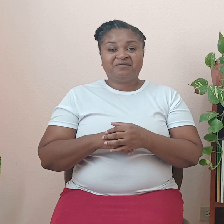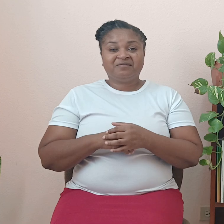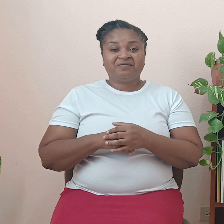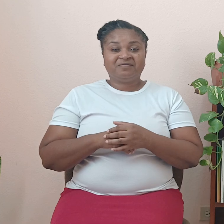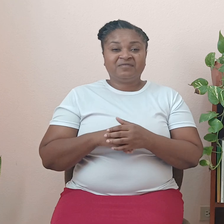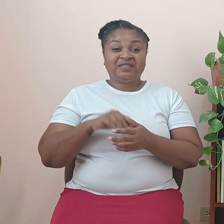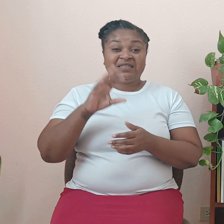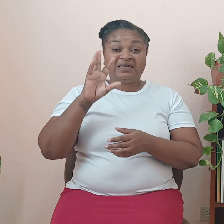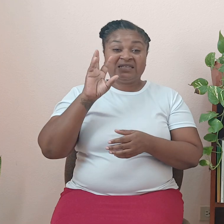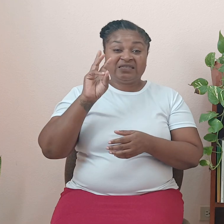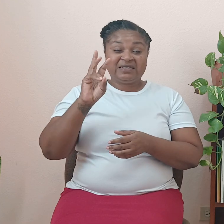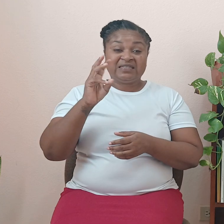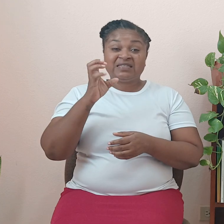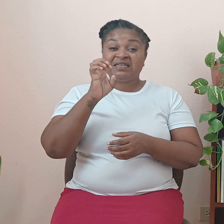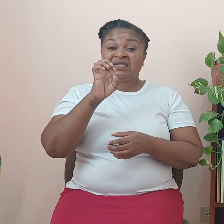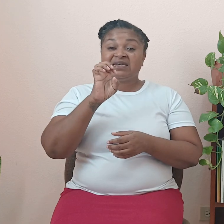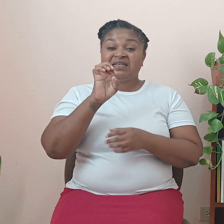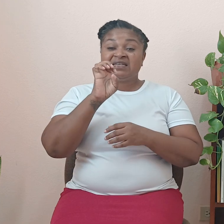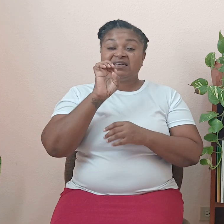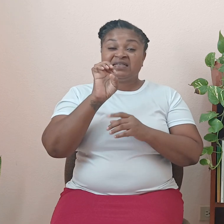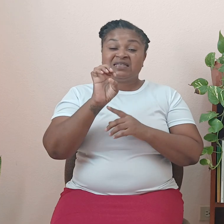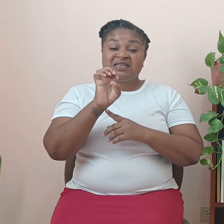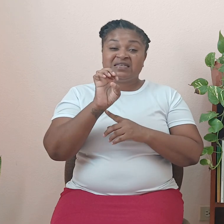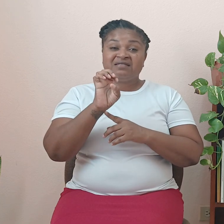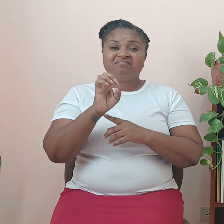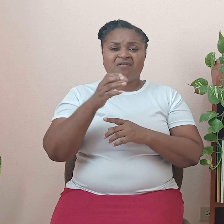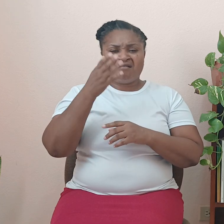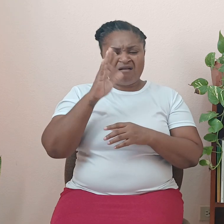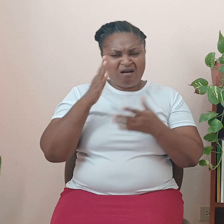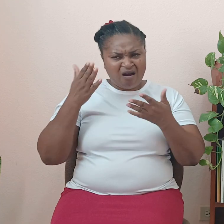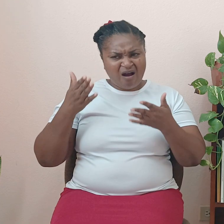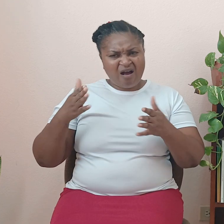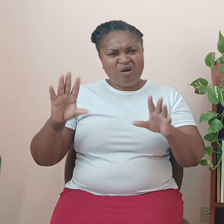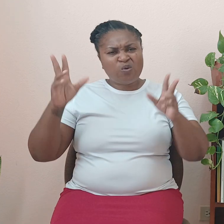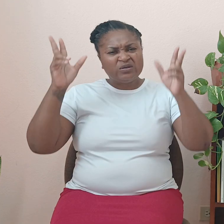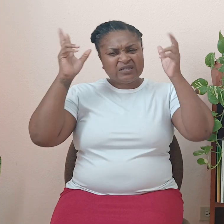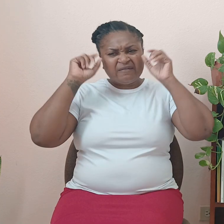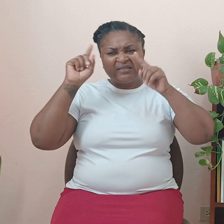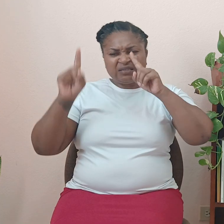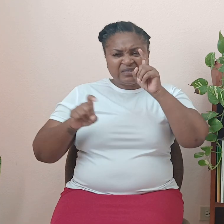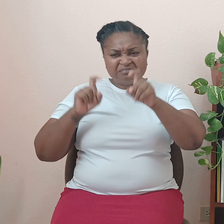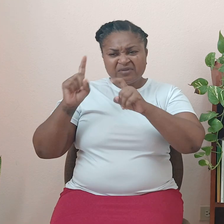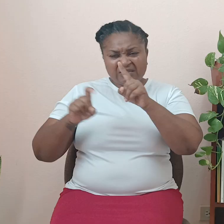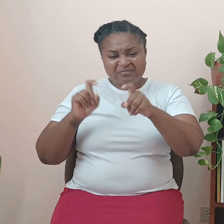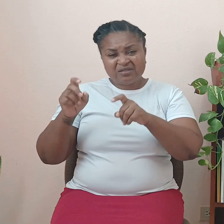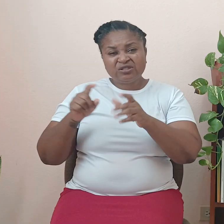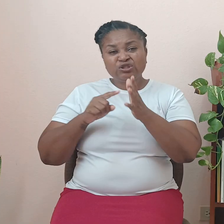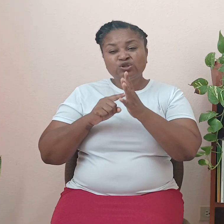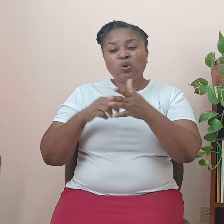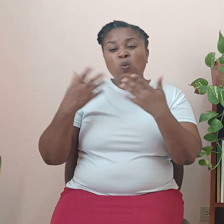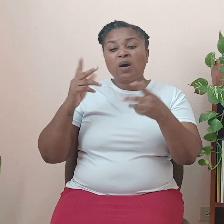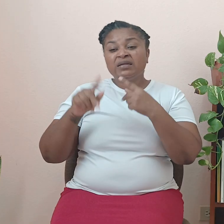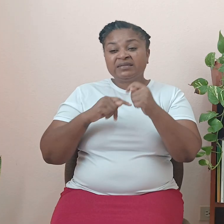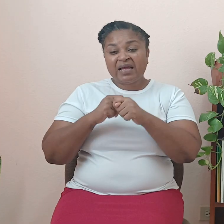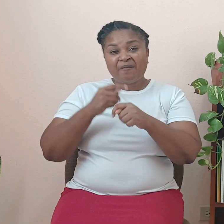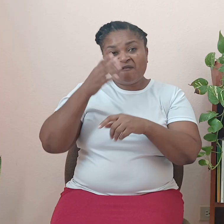6e. God allowed Satan to test Job to show what kind of man Job